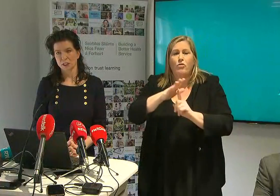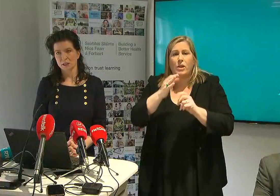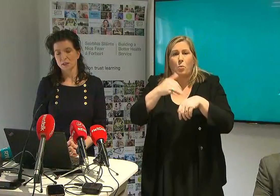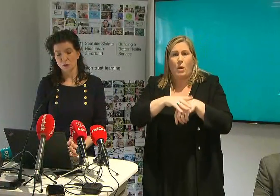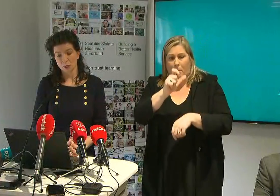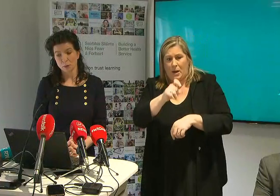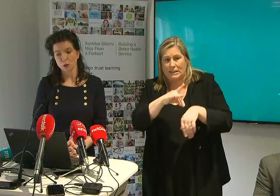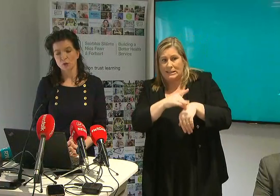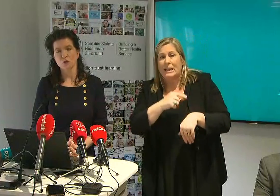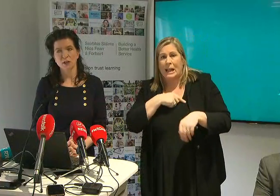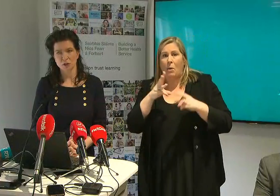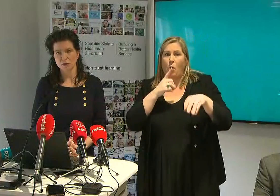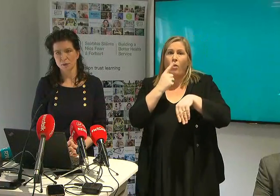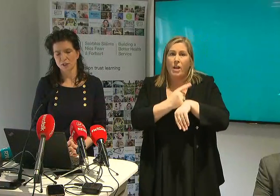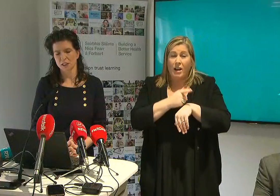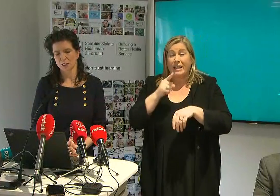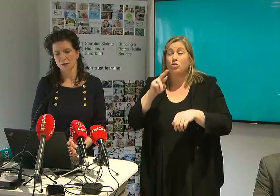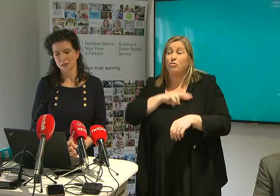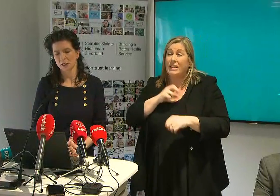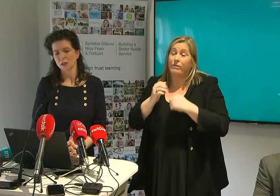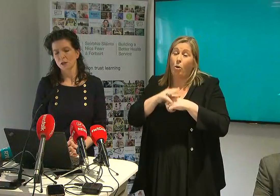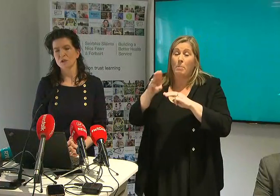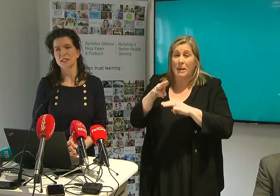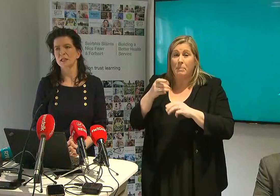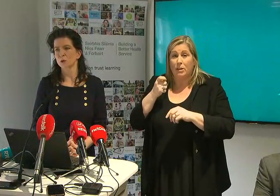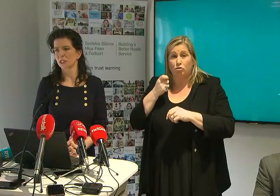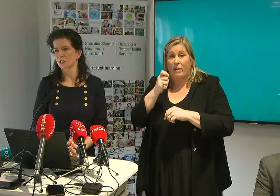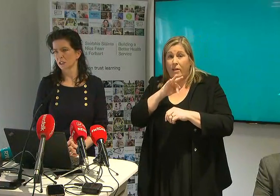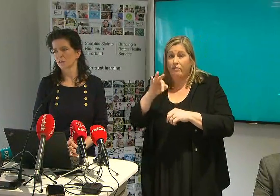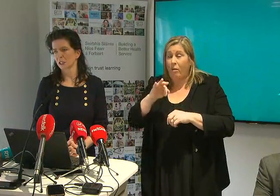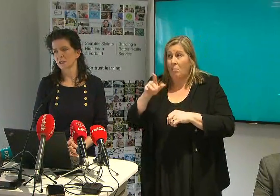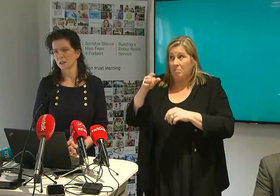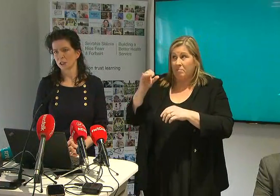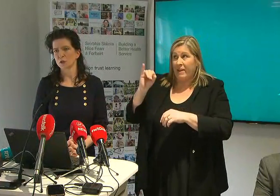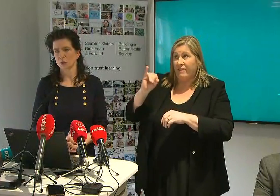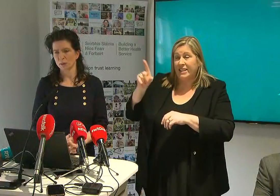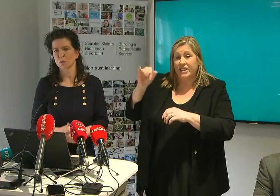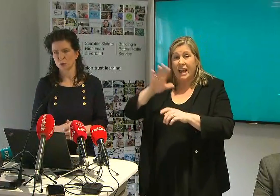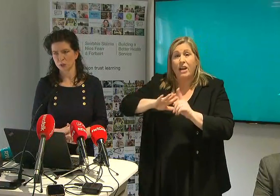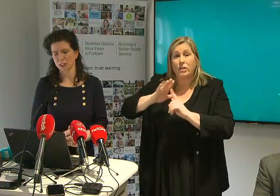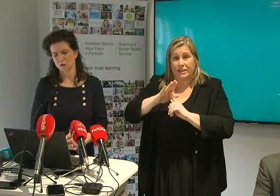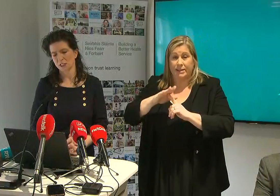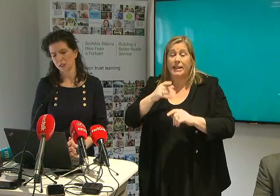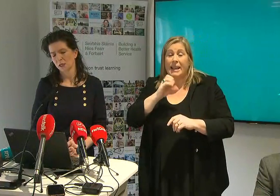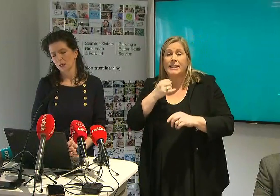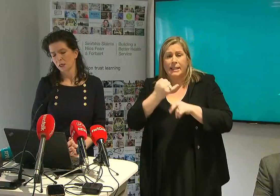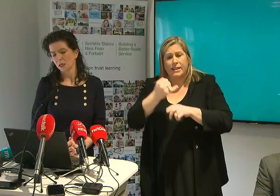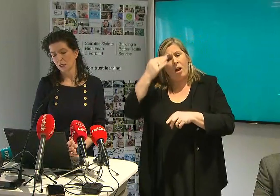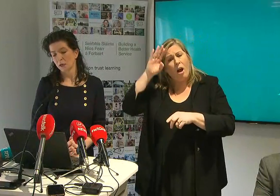for advice. This is for people who have travelled from affected areas. Obviously, close contacts of cases in Ireland will be